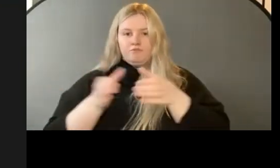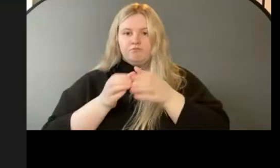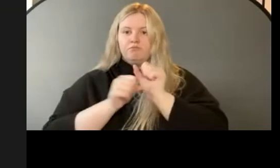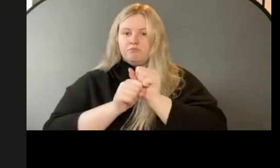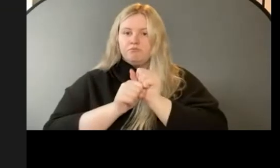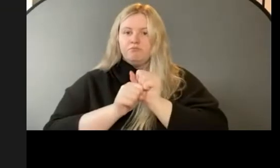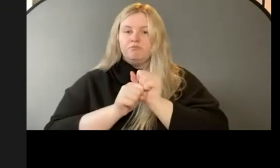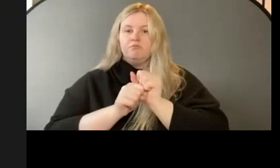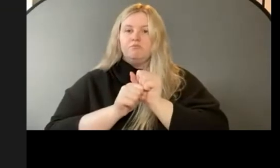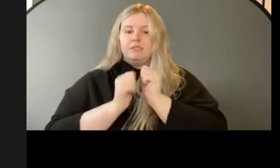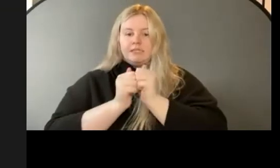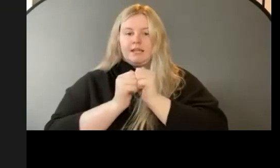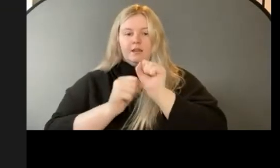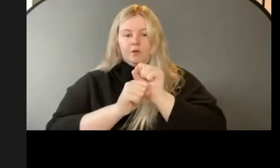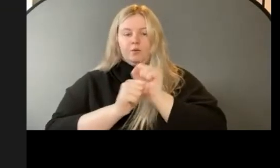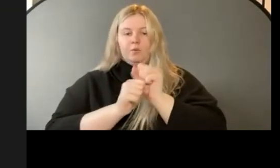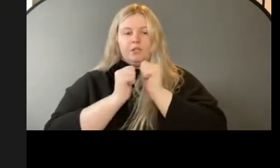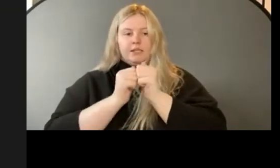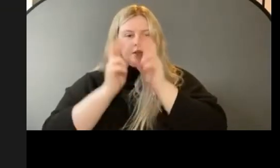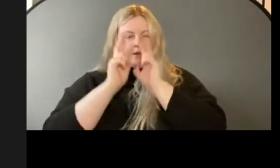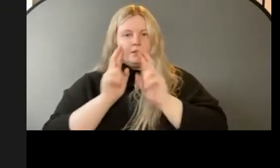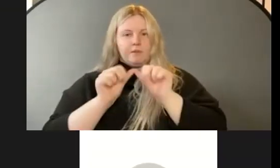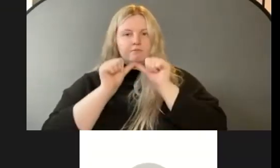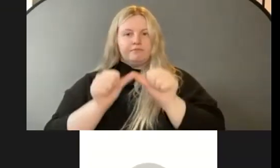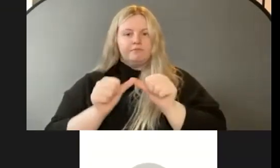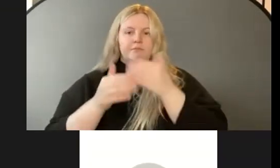and respect the gift of longevity. Thank you very much.